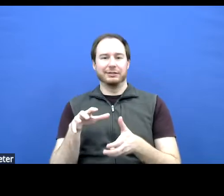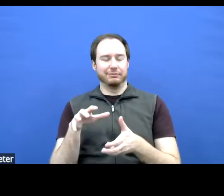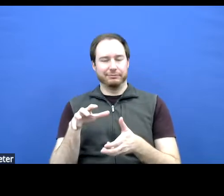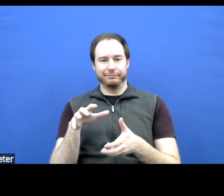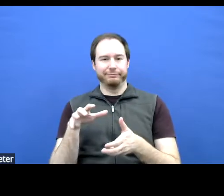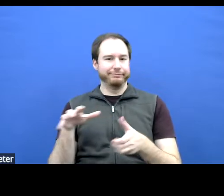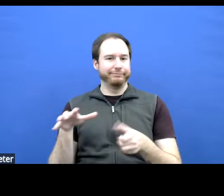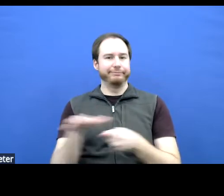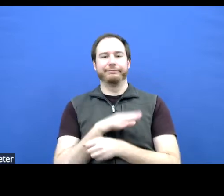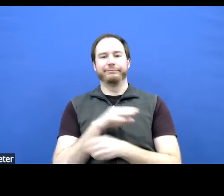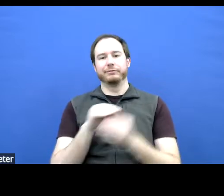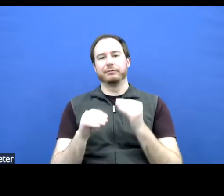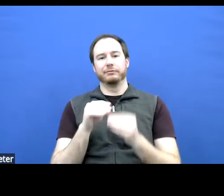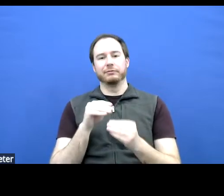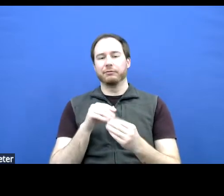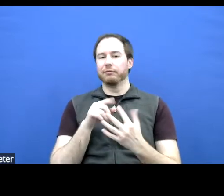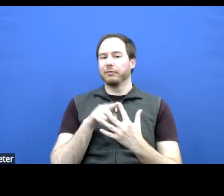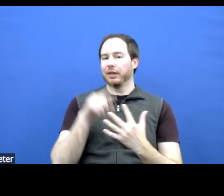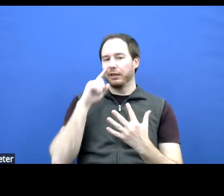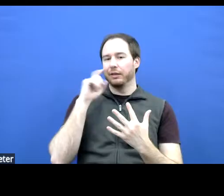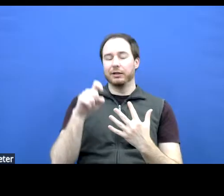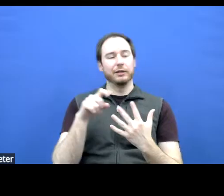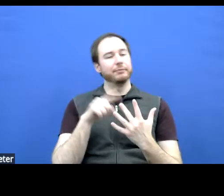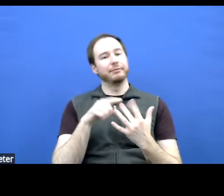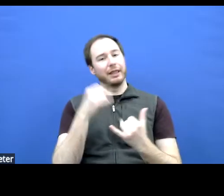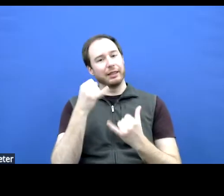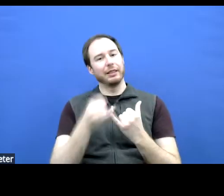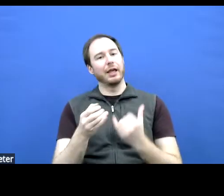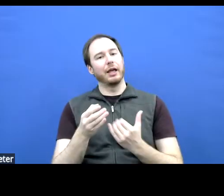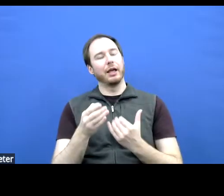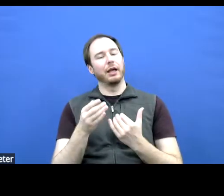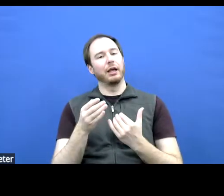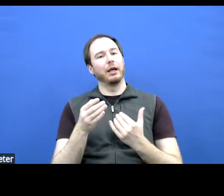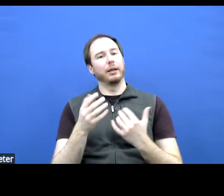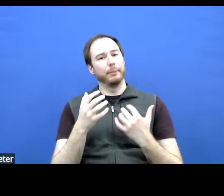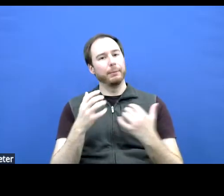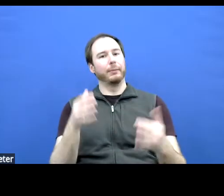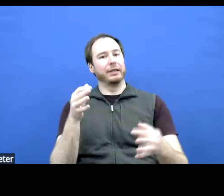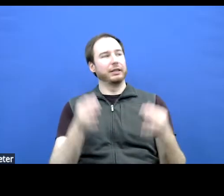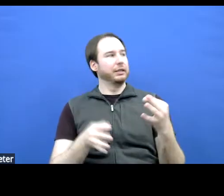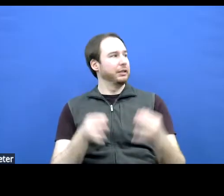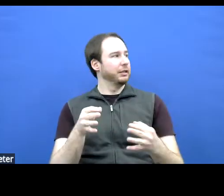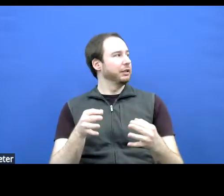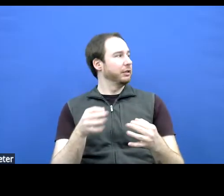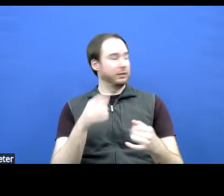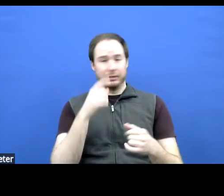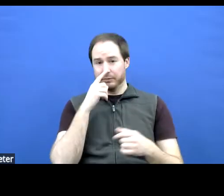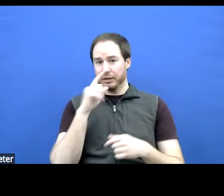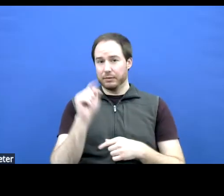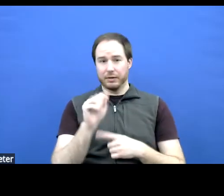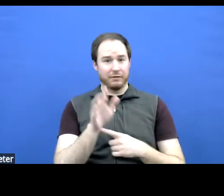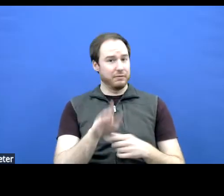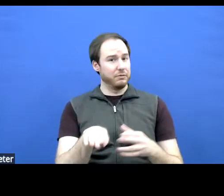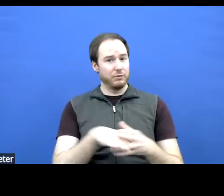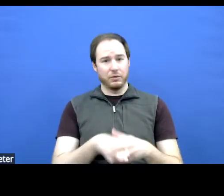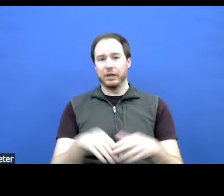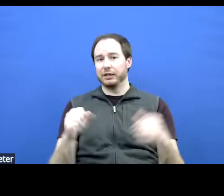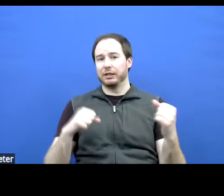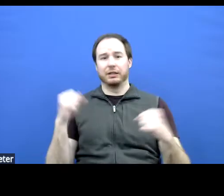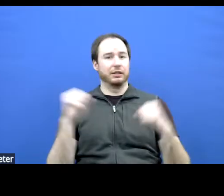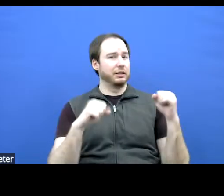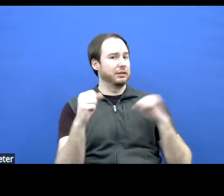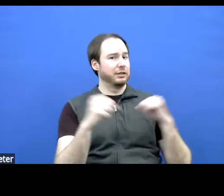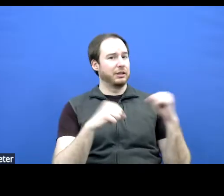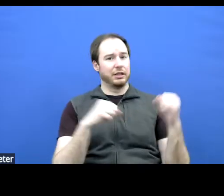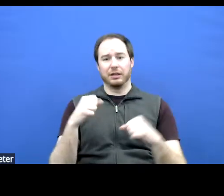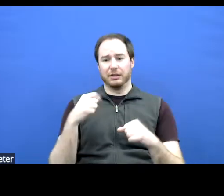All right. That's our last public hearing. Great. Can we Take a bio break? please? Absolutely. It's been